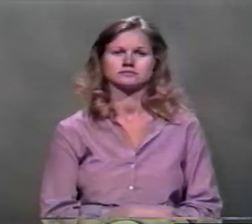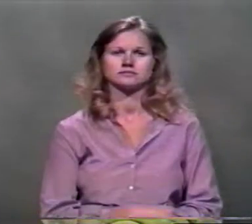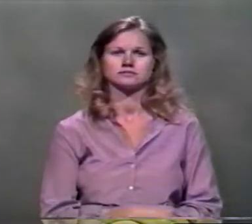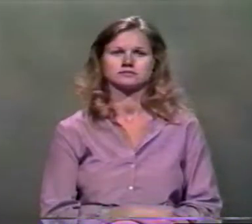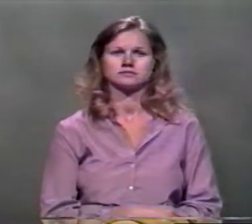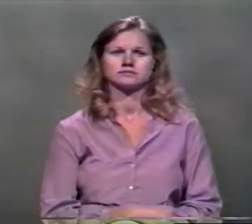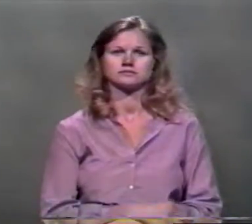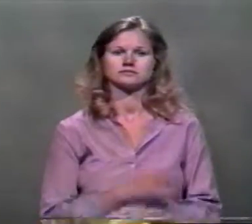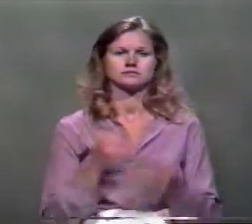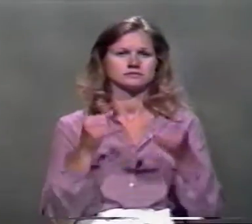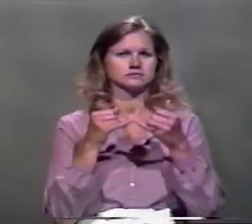Line or wire.